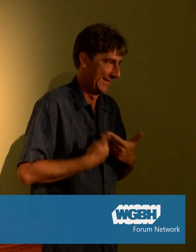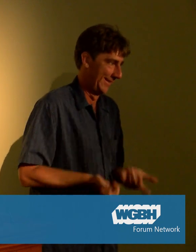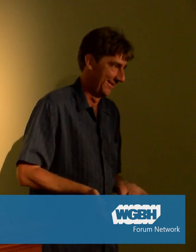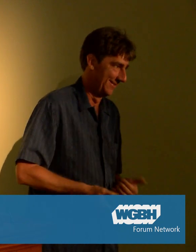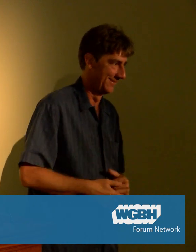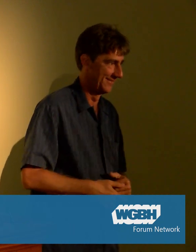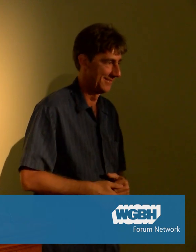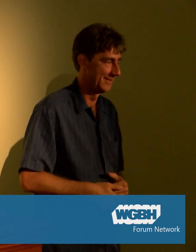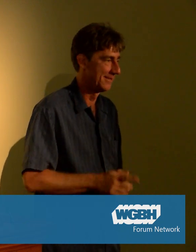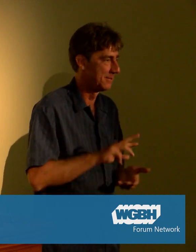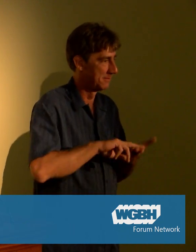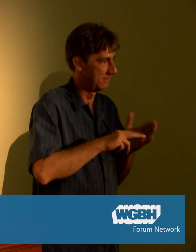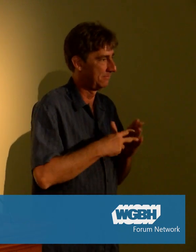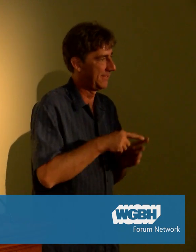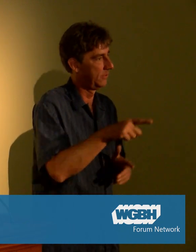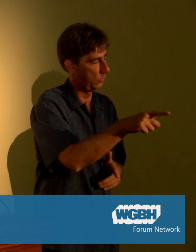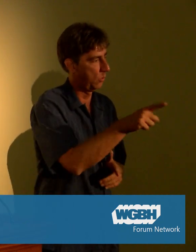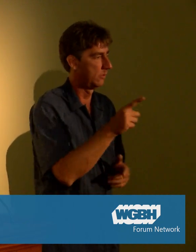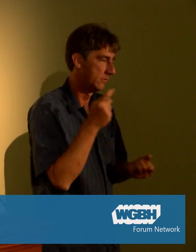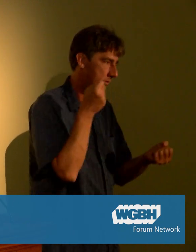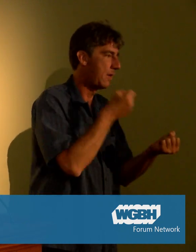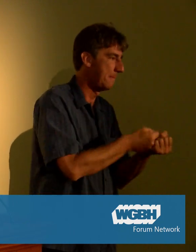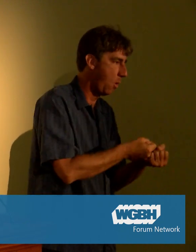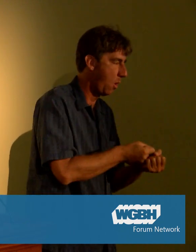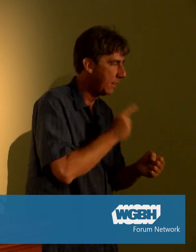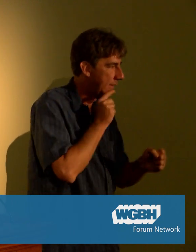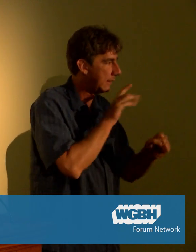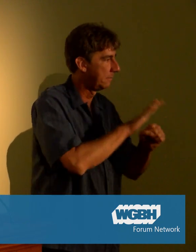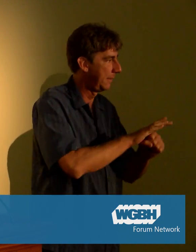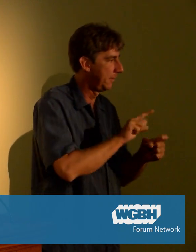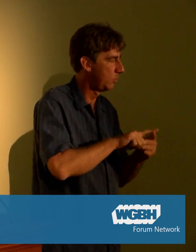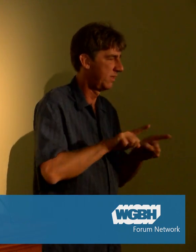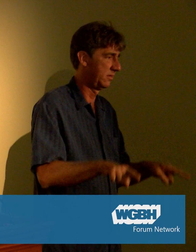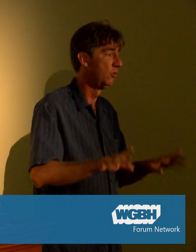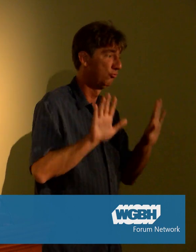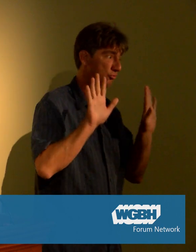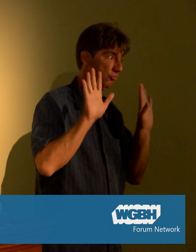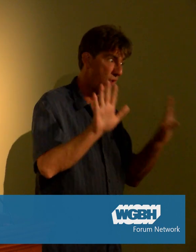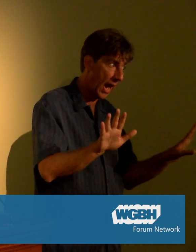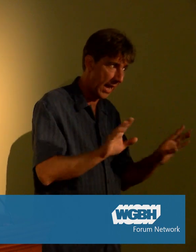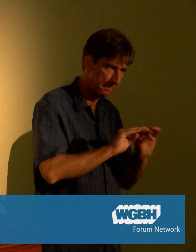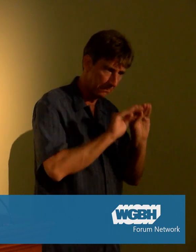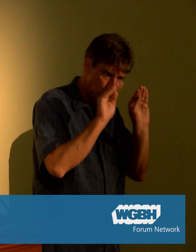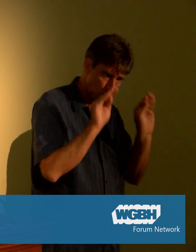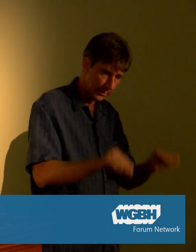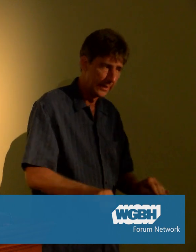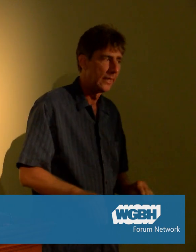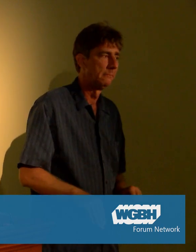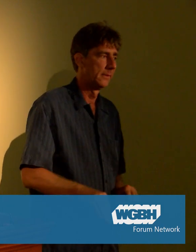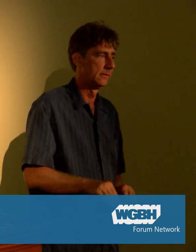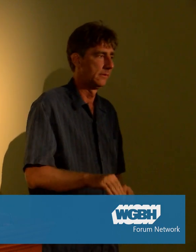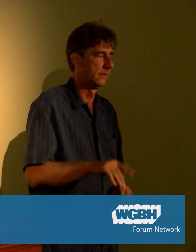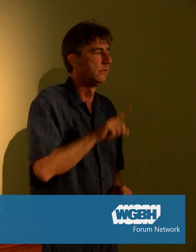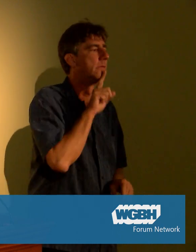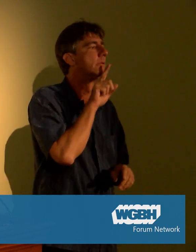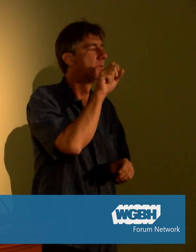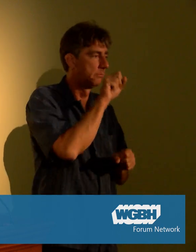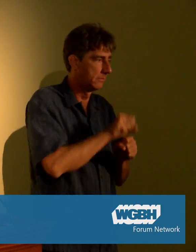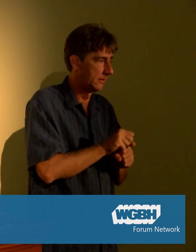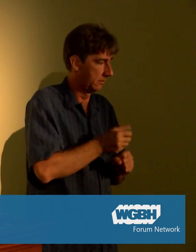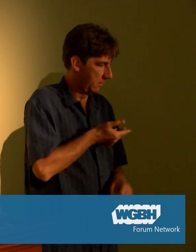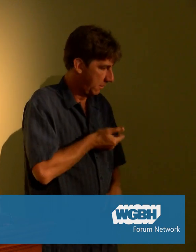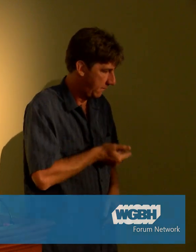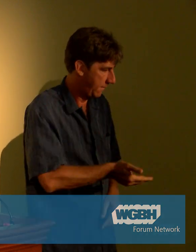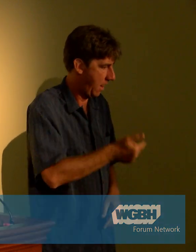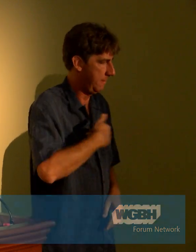about your support and commitment of this great museum, and I do want to take a moment to say how honored I